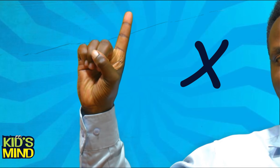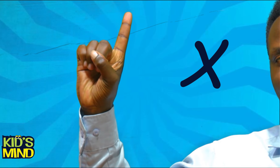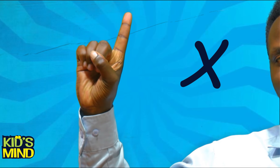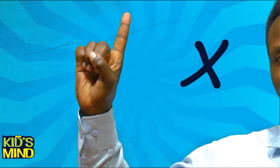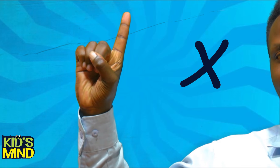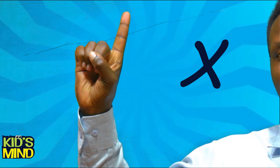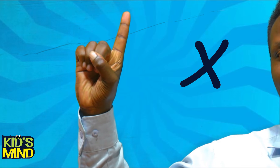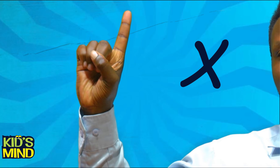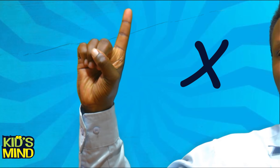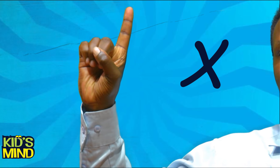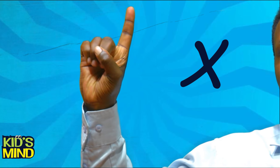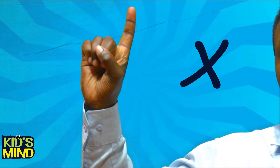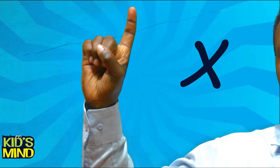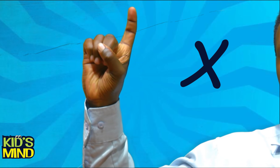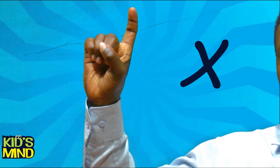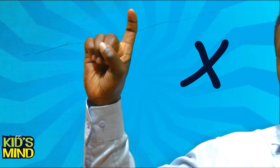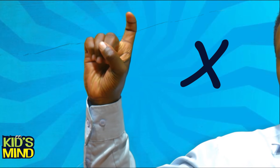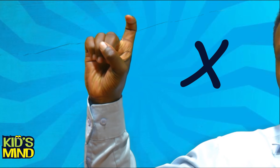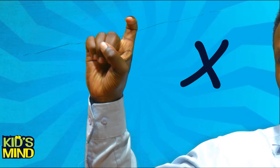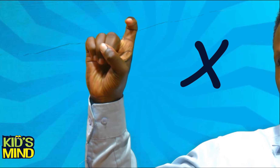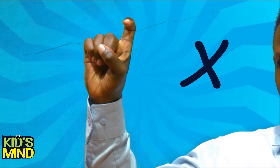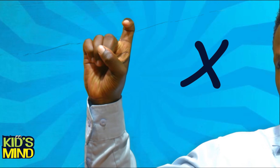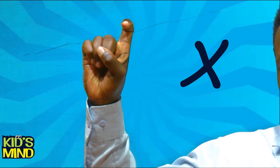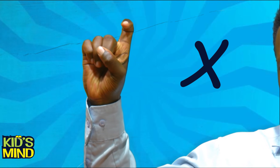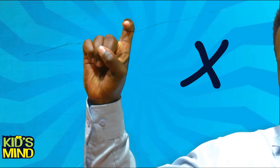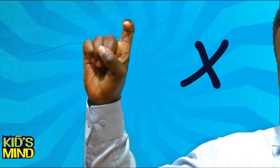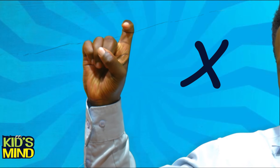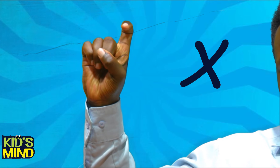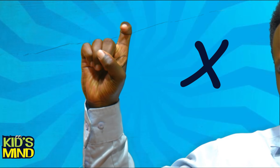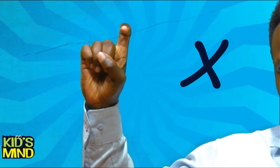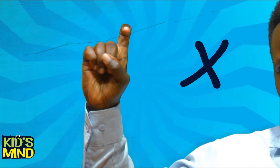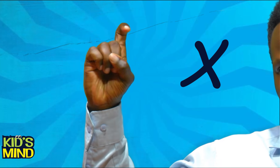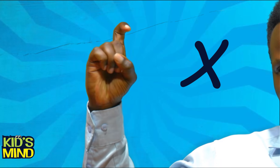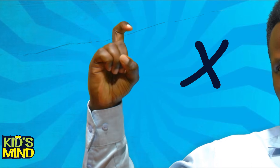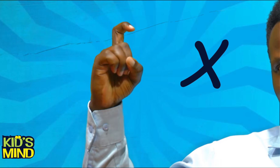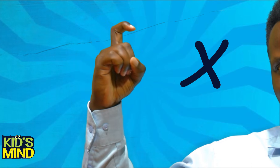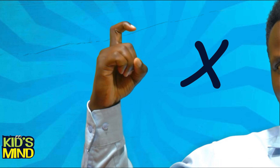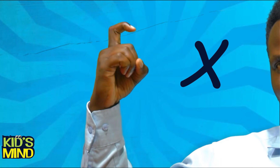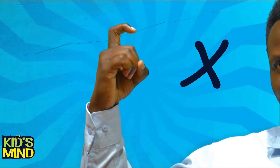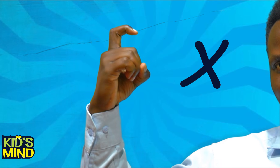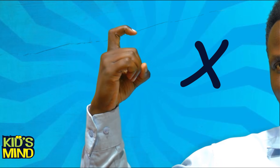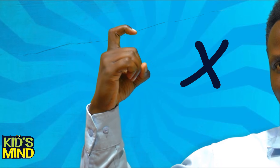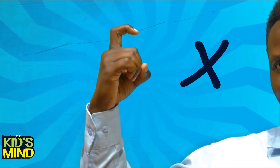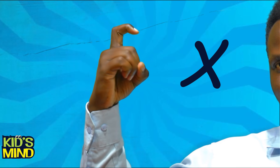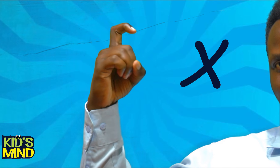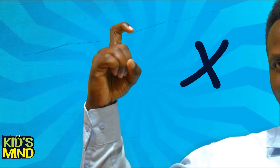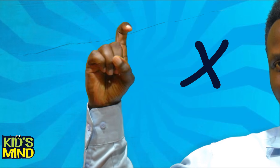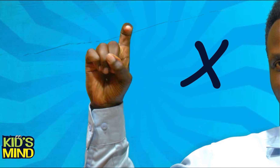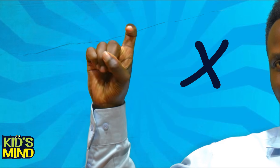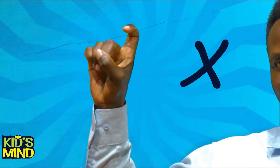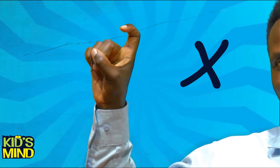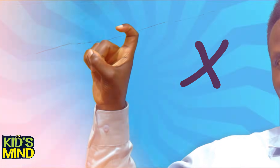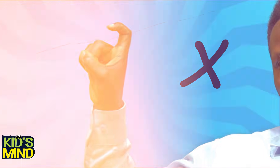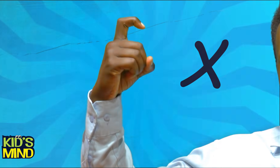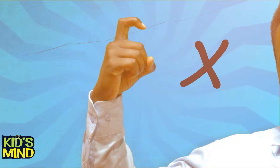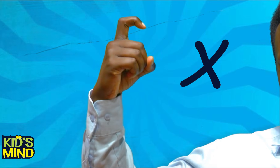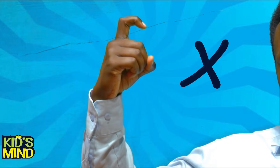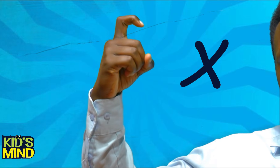index finger, and then you curve it like this. You can see, you curve it like, or